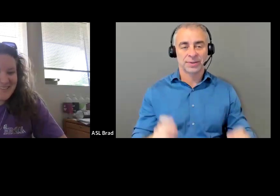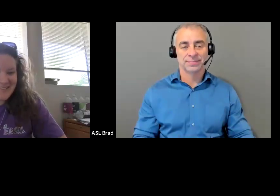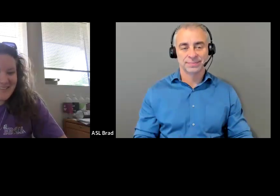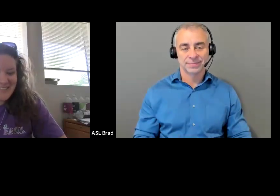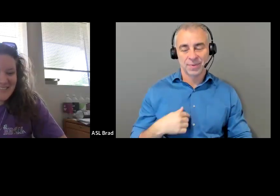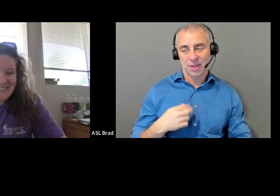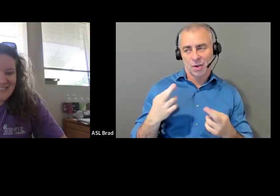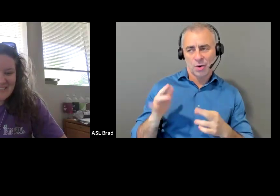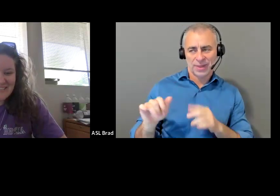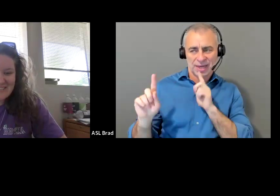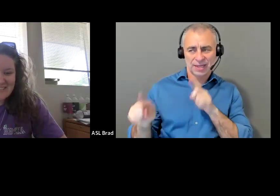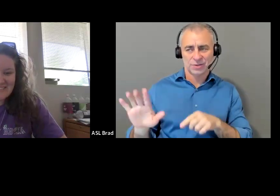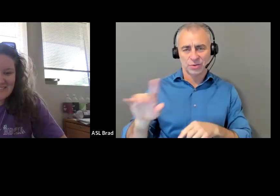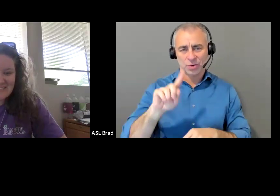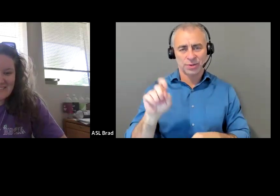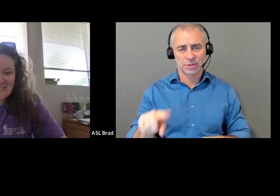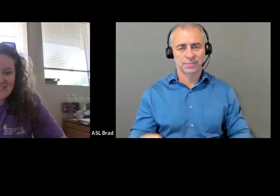that answered your question, Melissa.